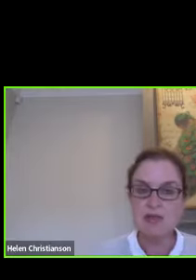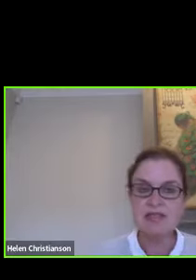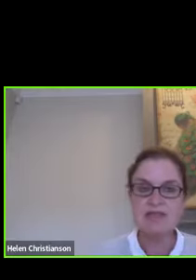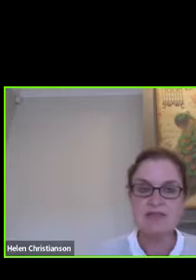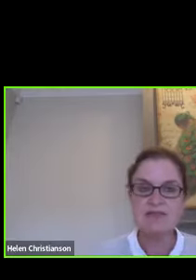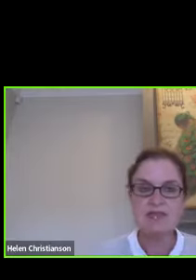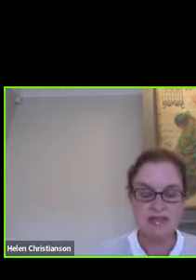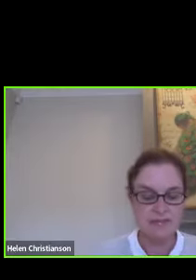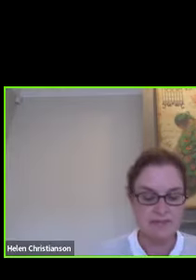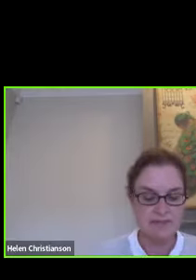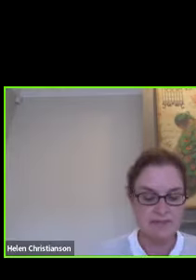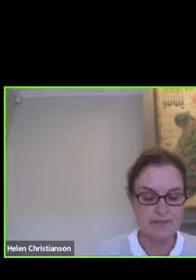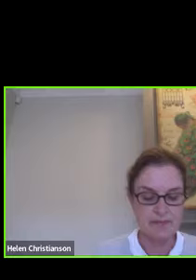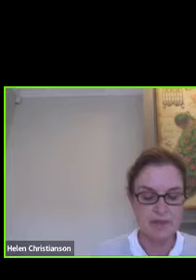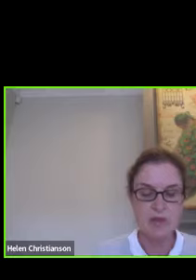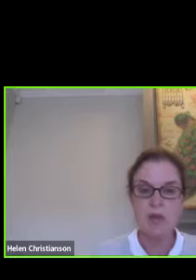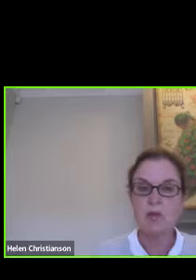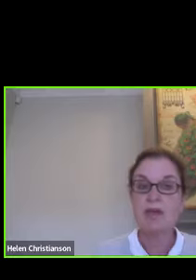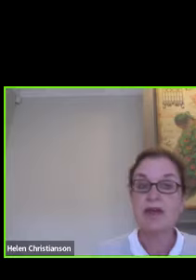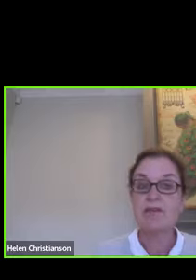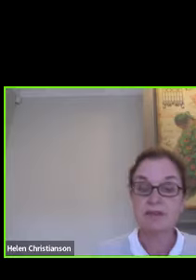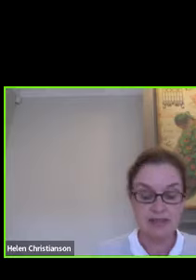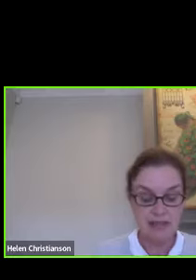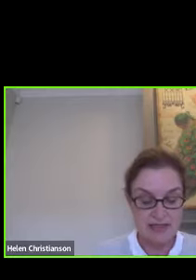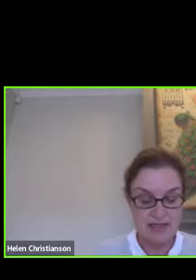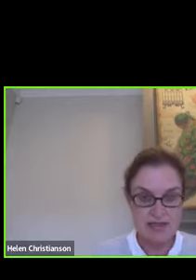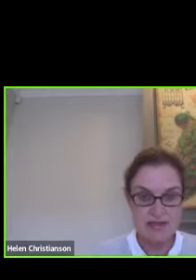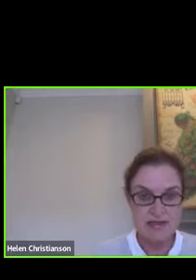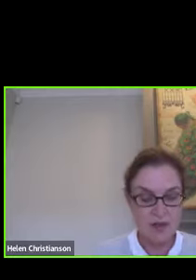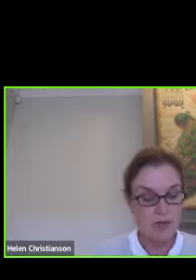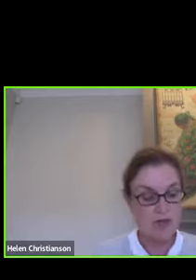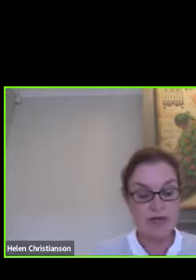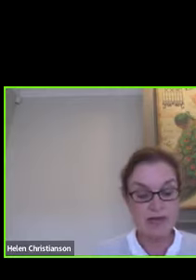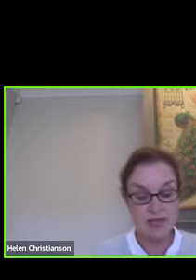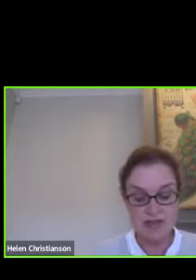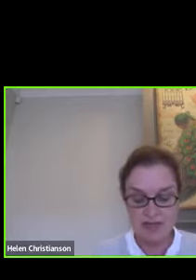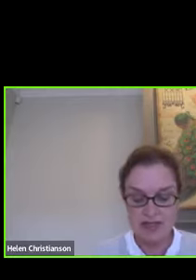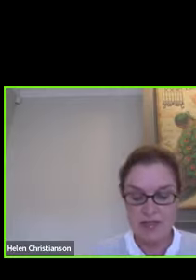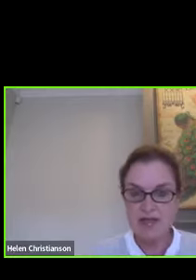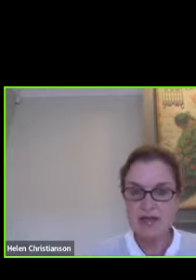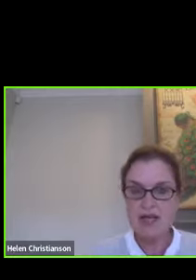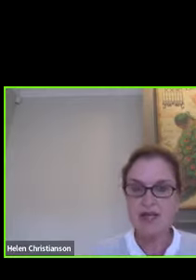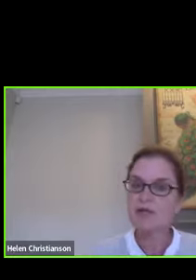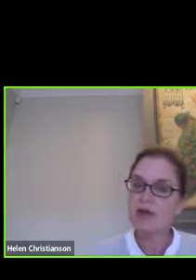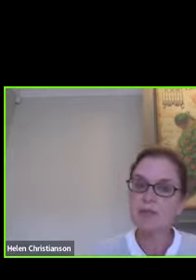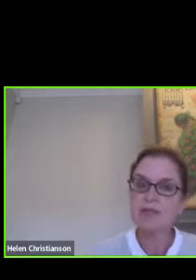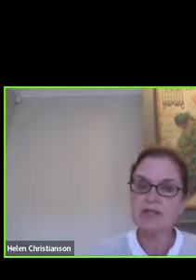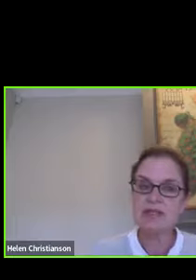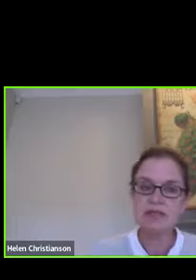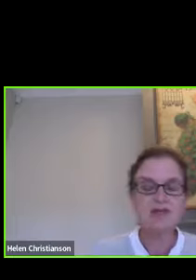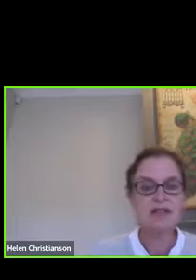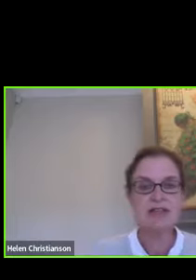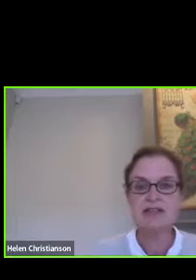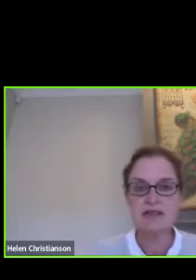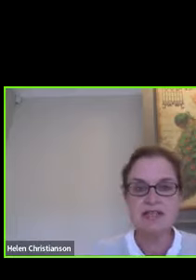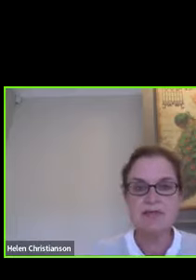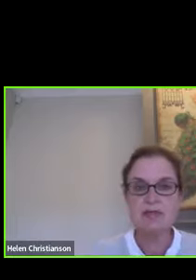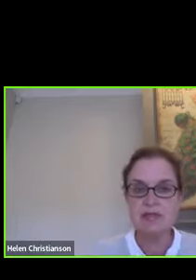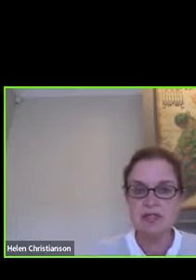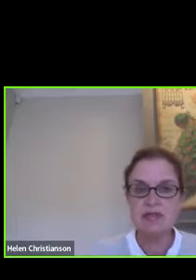in 2017. We have written letters, we've been on TV, and we've helped present a